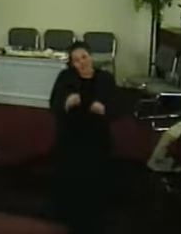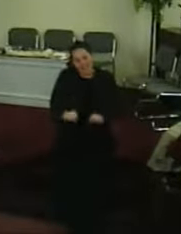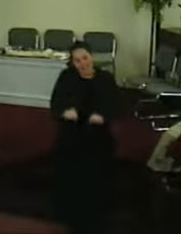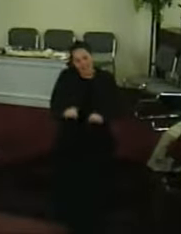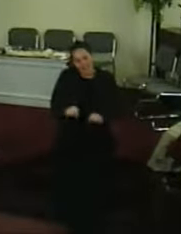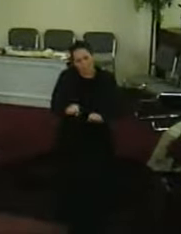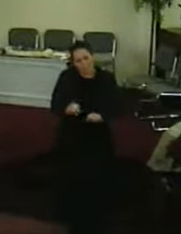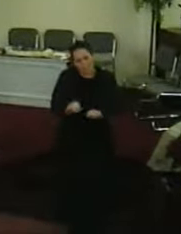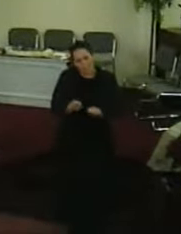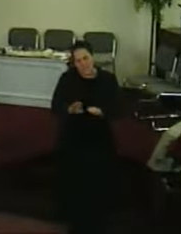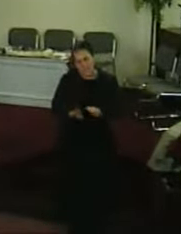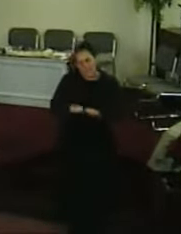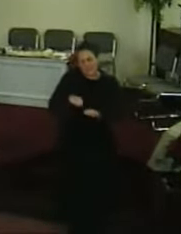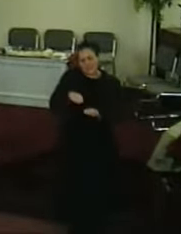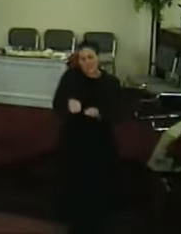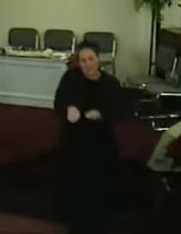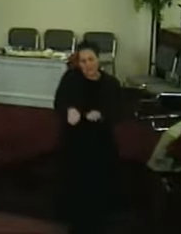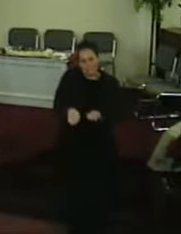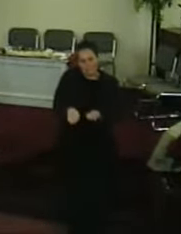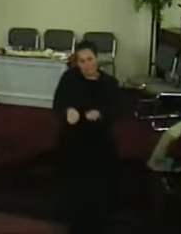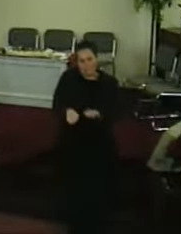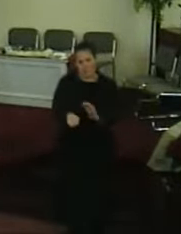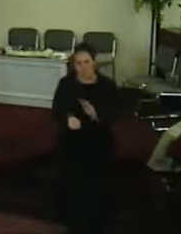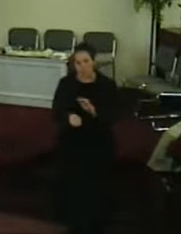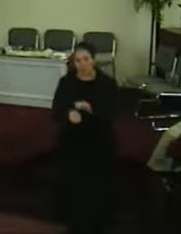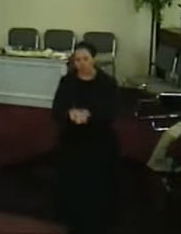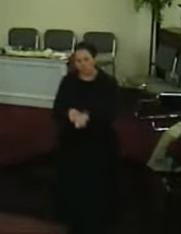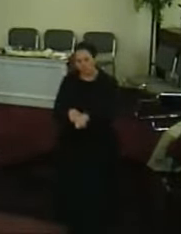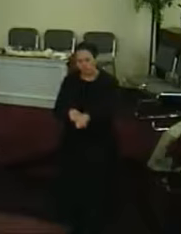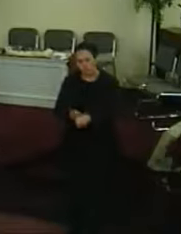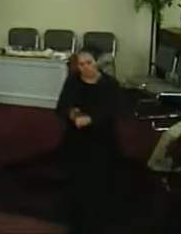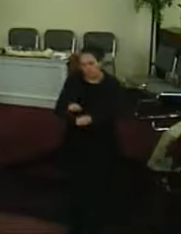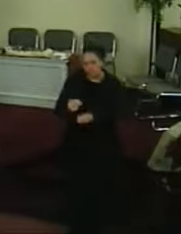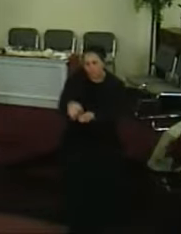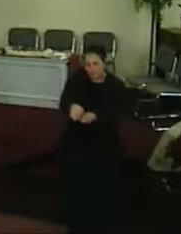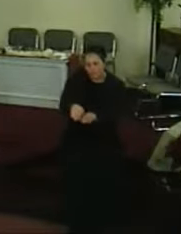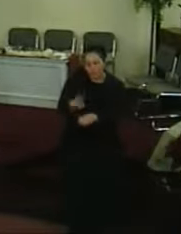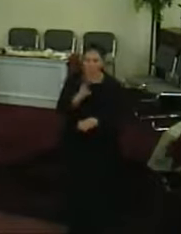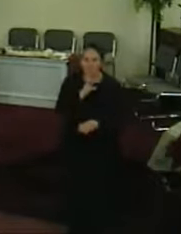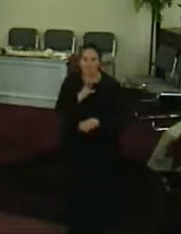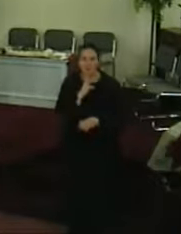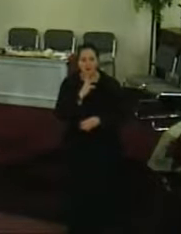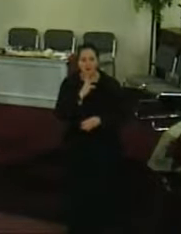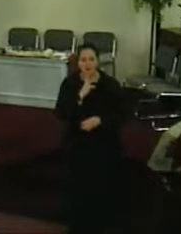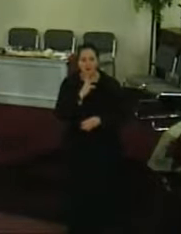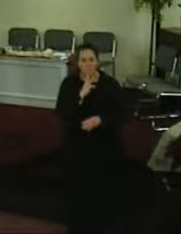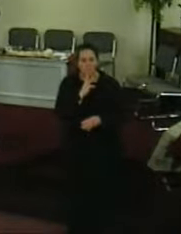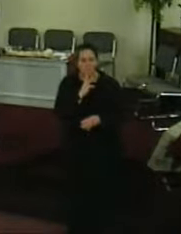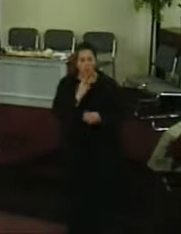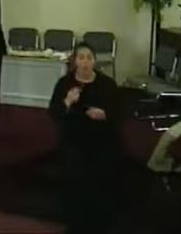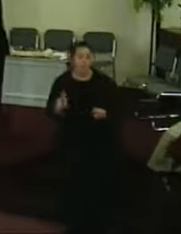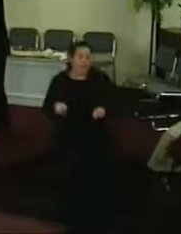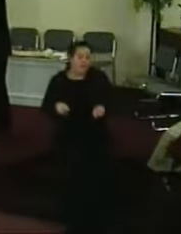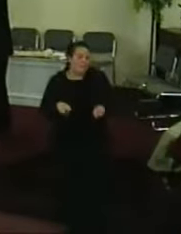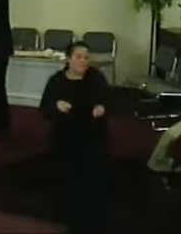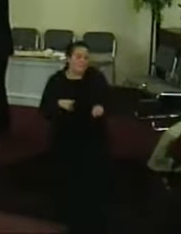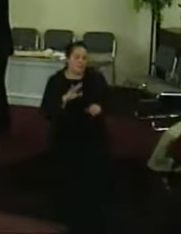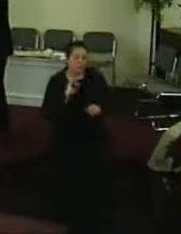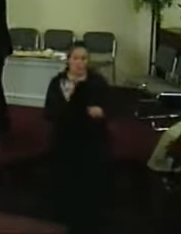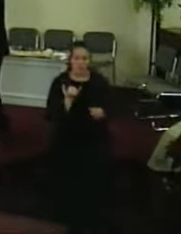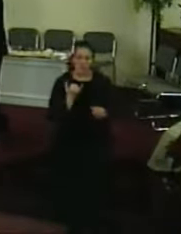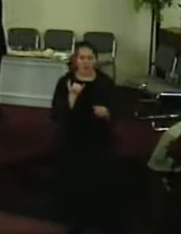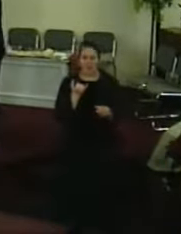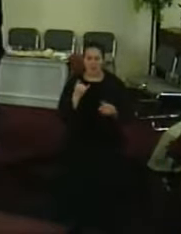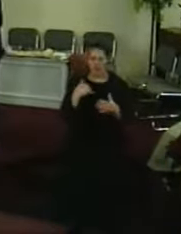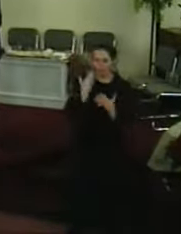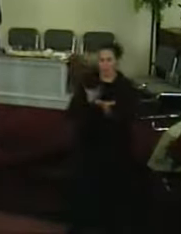on water? And the next one, and the next one. See, what happens is we come into this thing and we have this